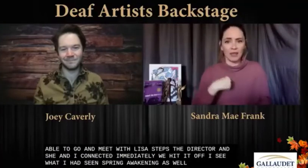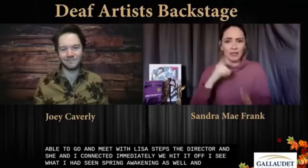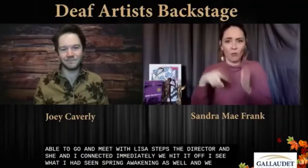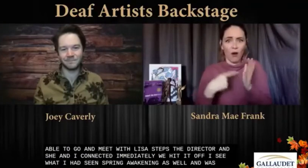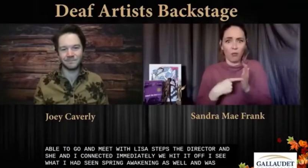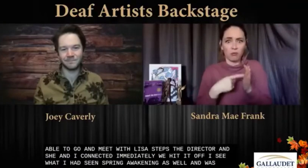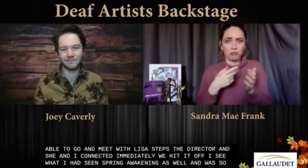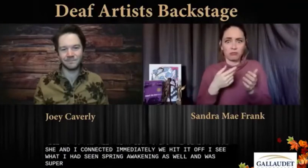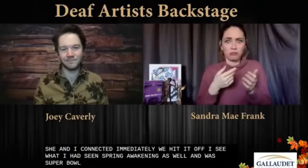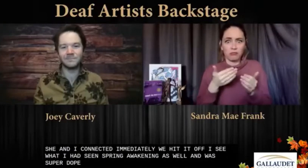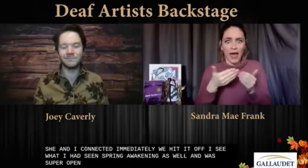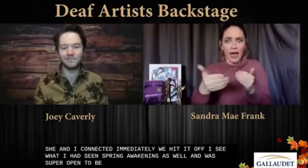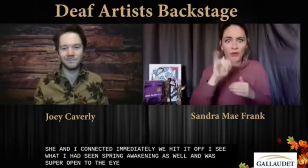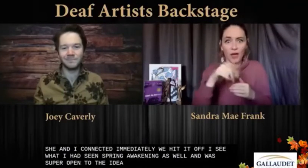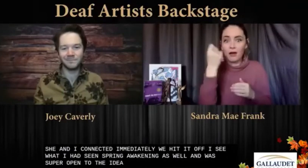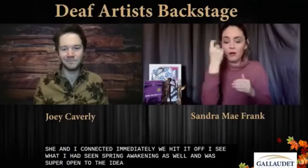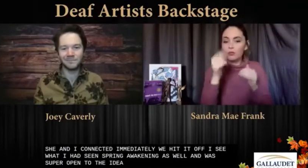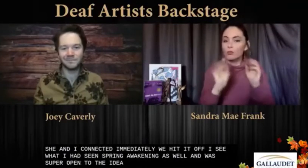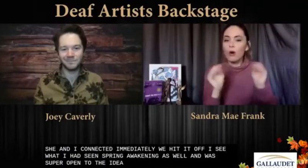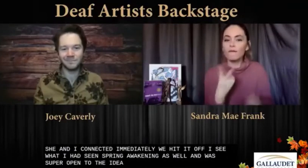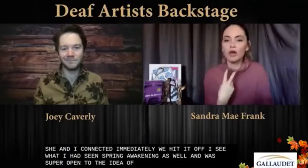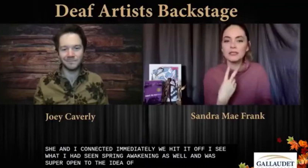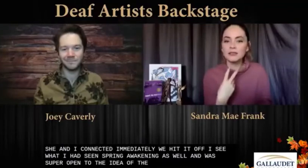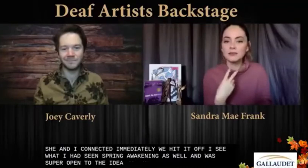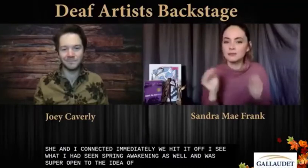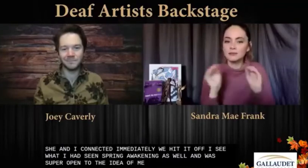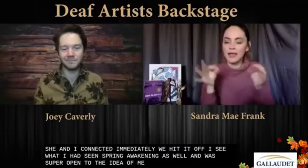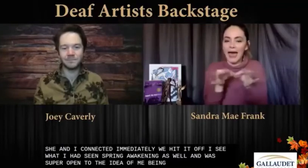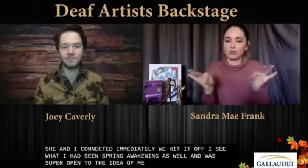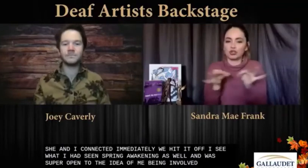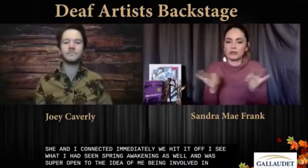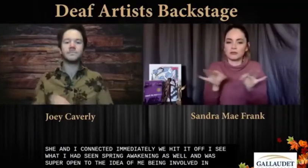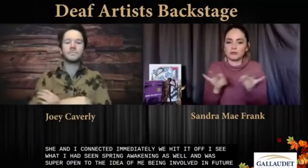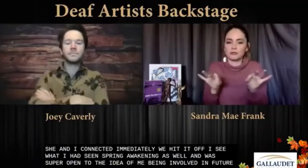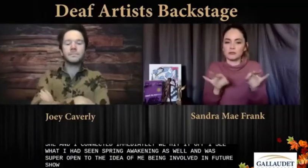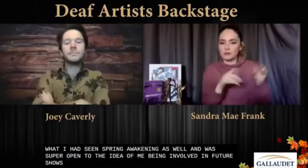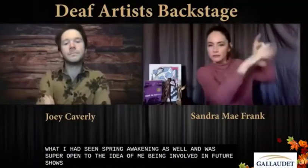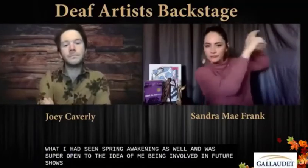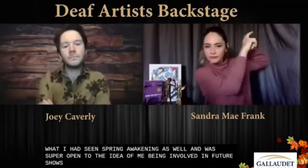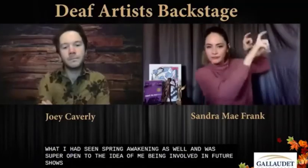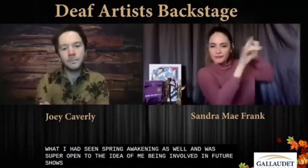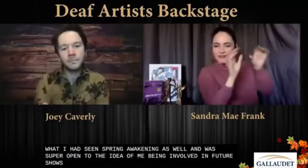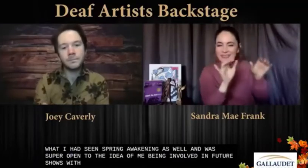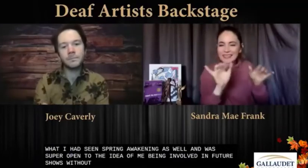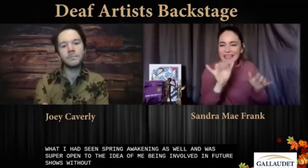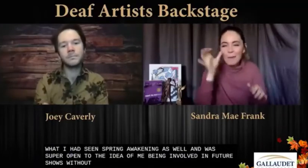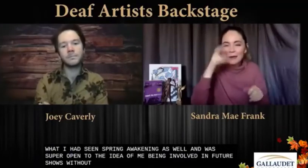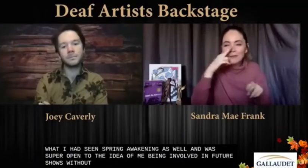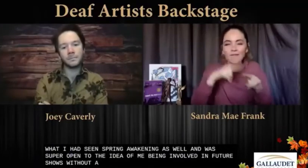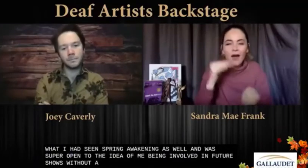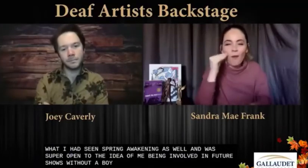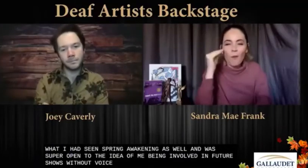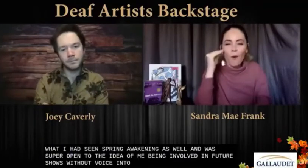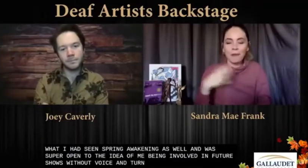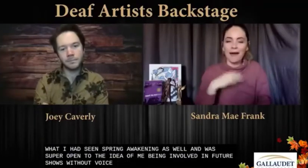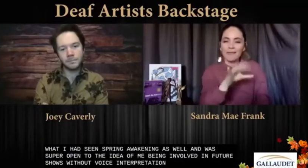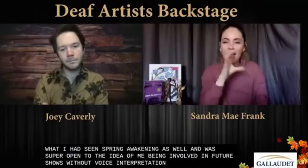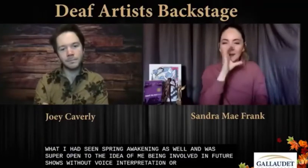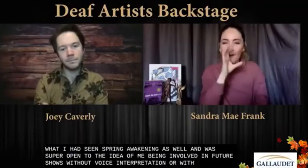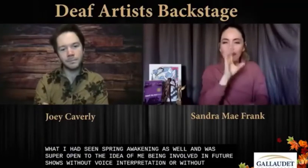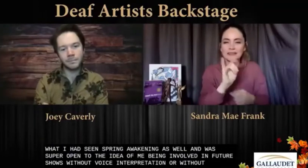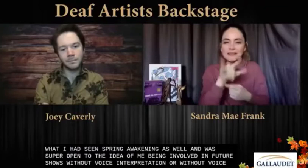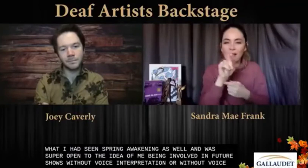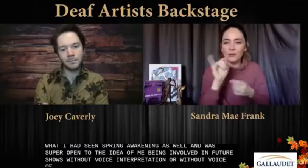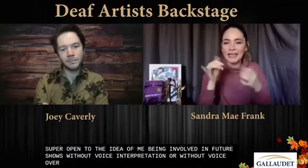and was super open to the idea of me being involved in future shows without voice interpretation or